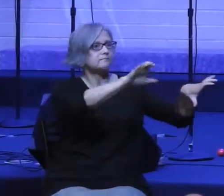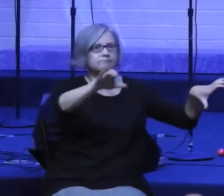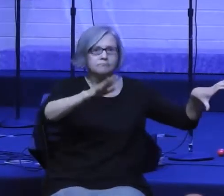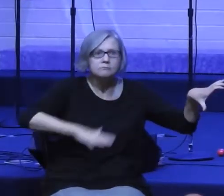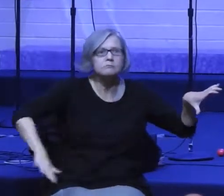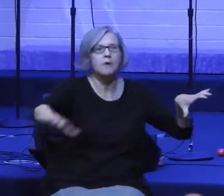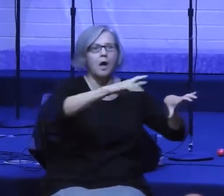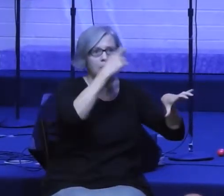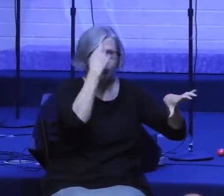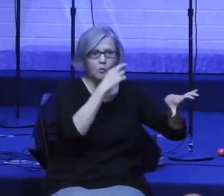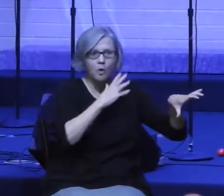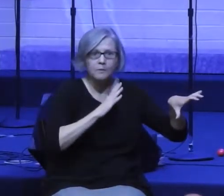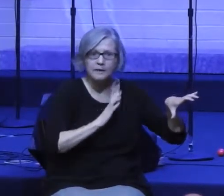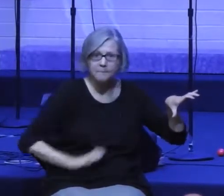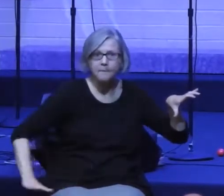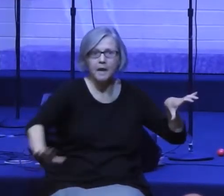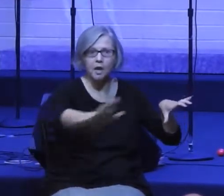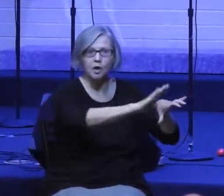And here's what I think.